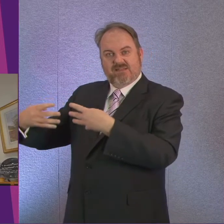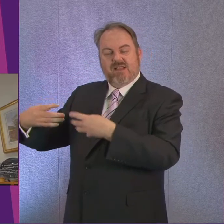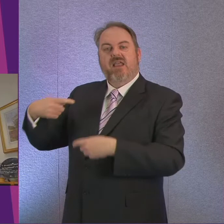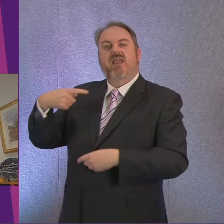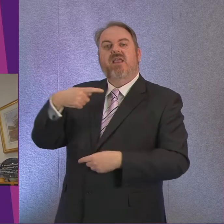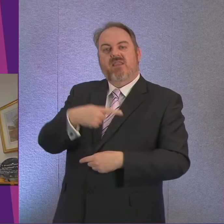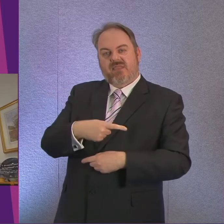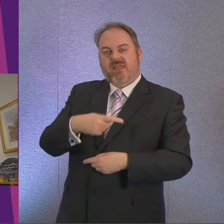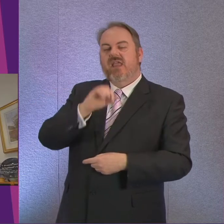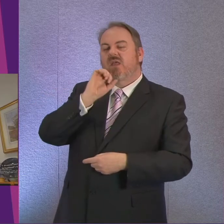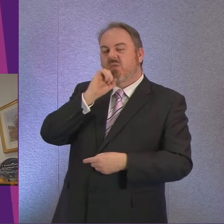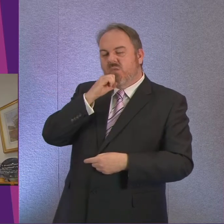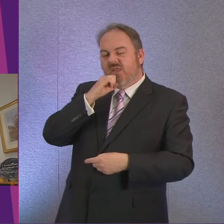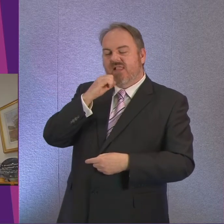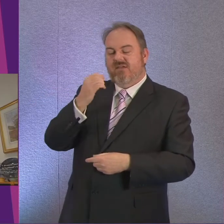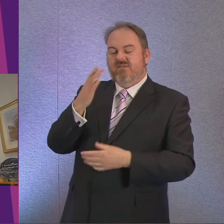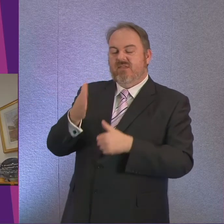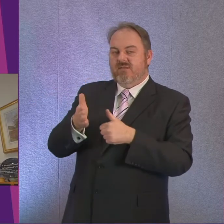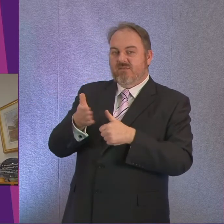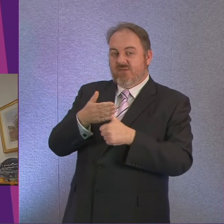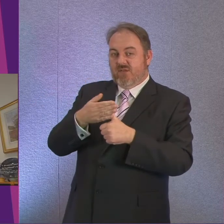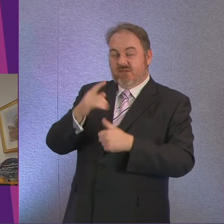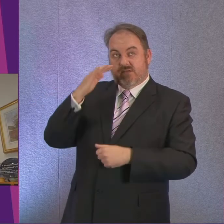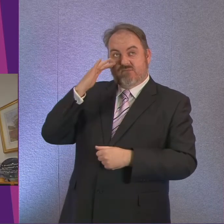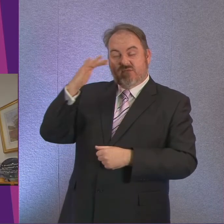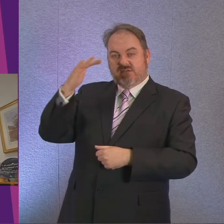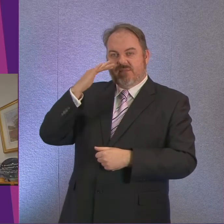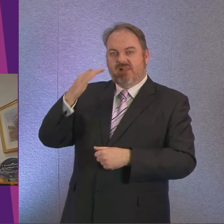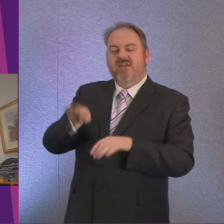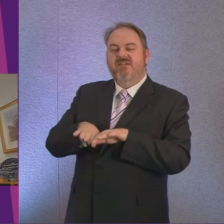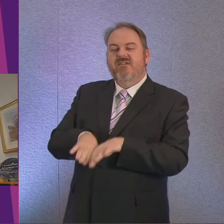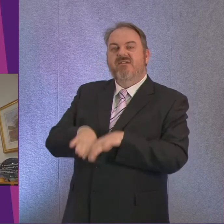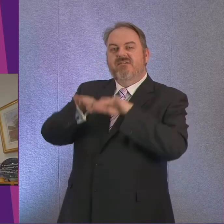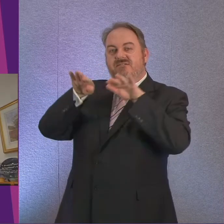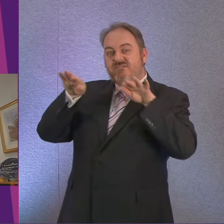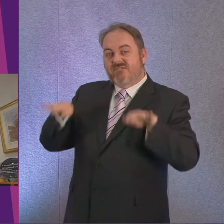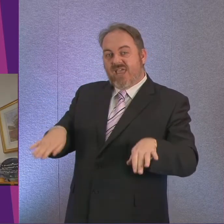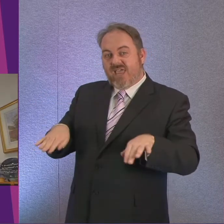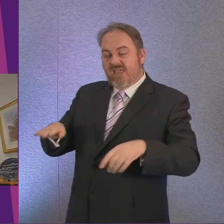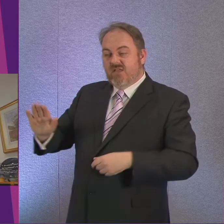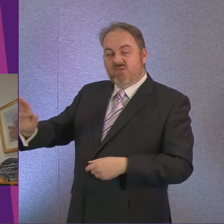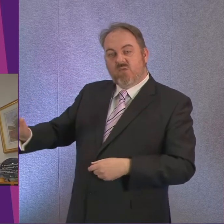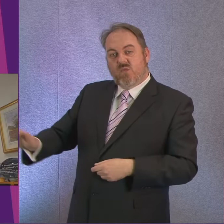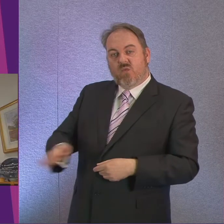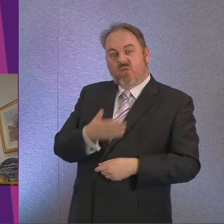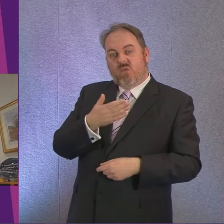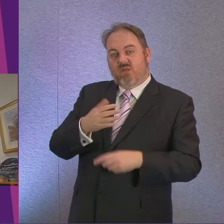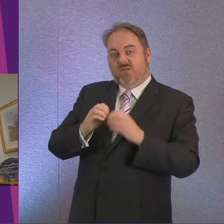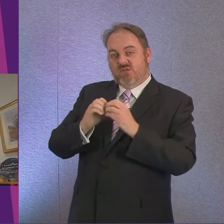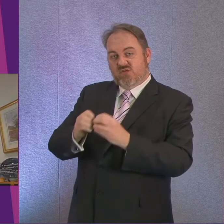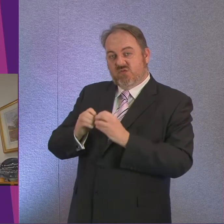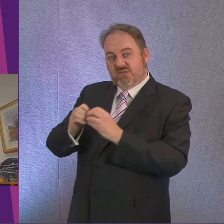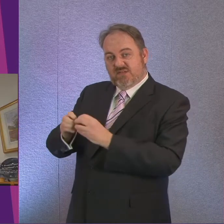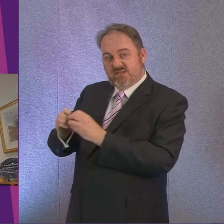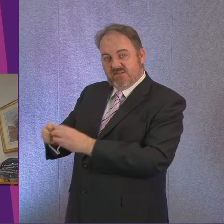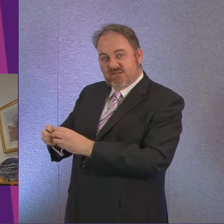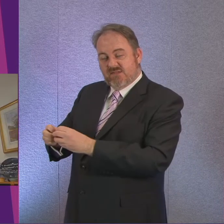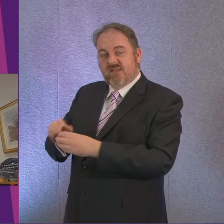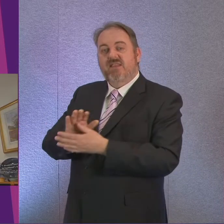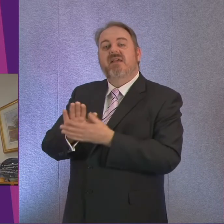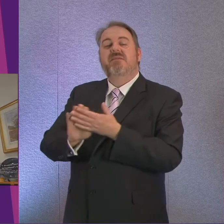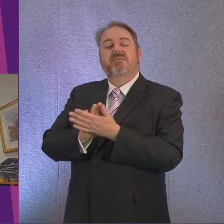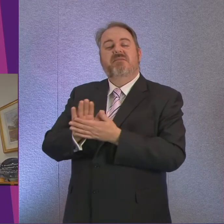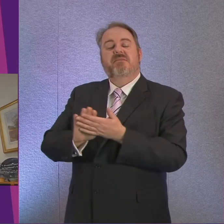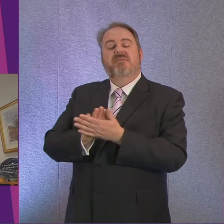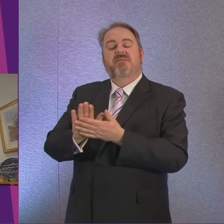for learners, and that's a standard which the SQA will want to make sure is the case throughout the way in